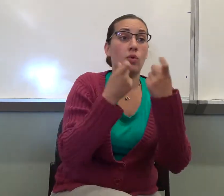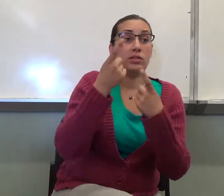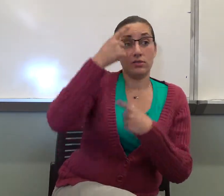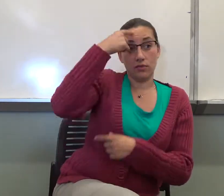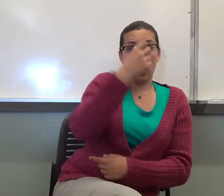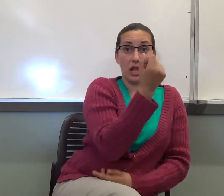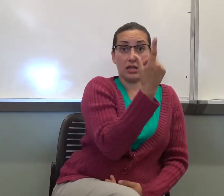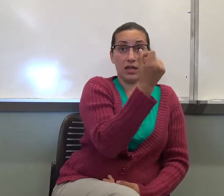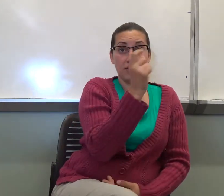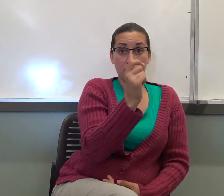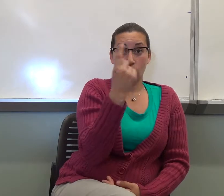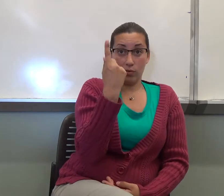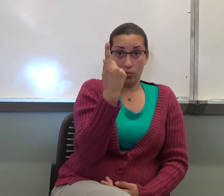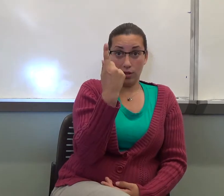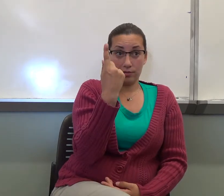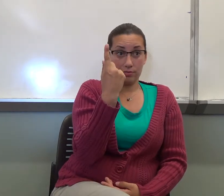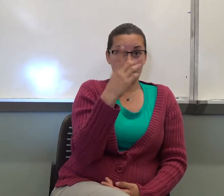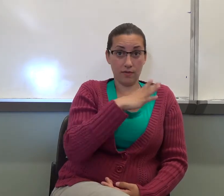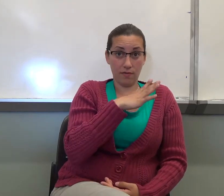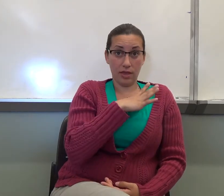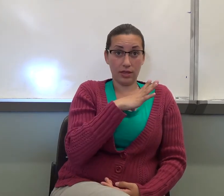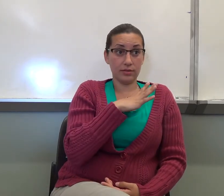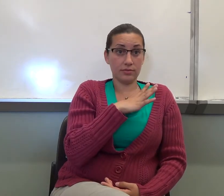No, you're okay. All right.